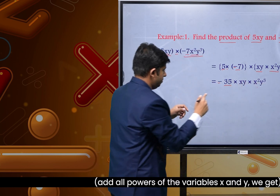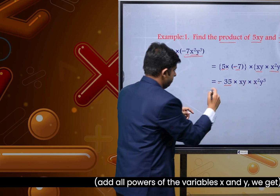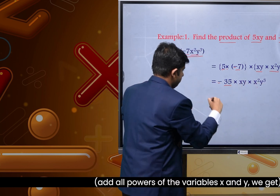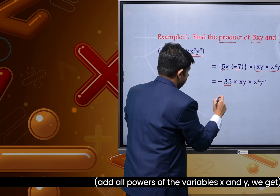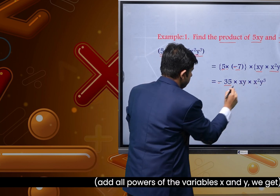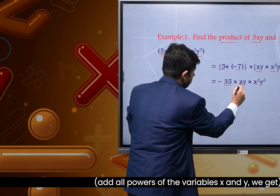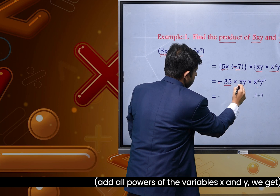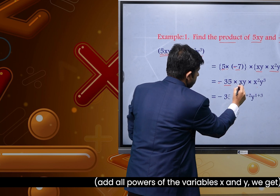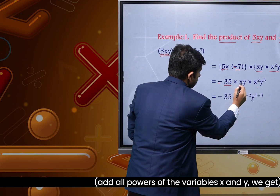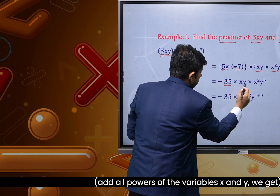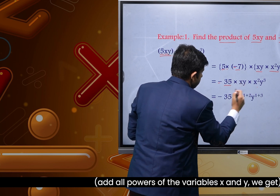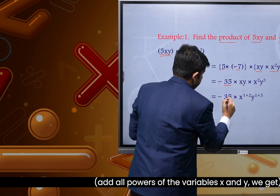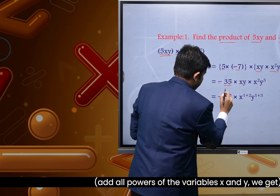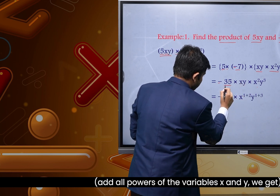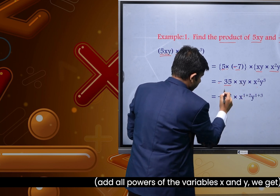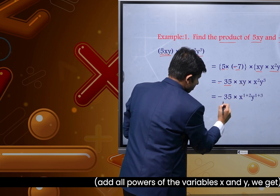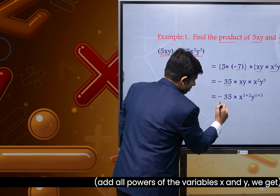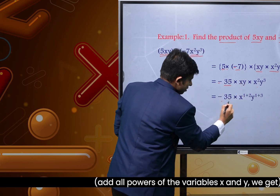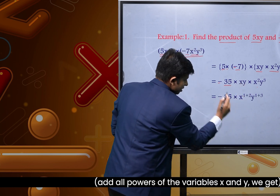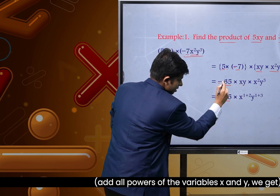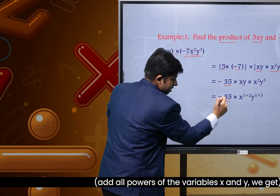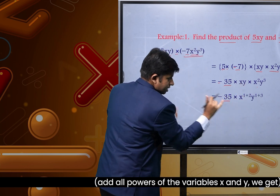Add all powers of the variables x and y, we